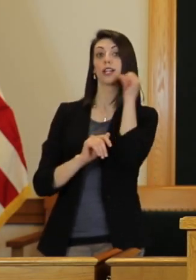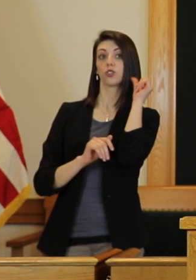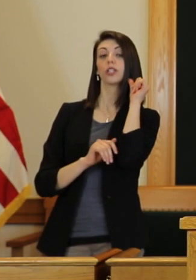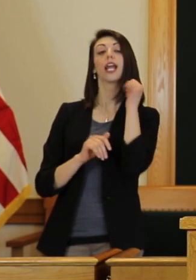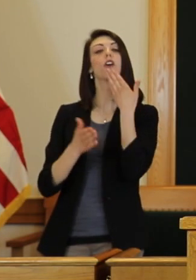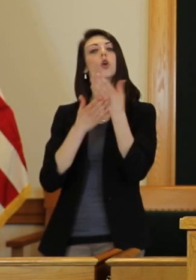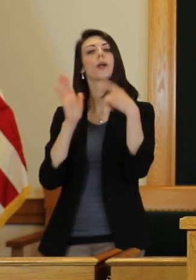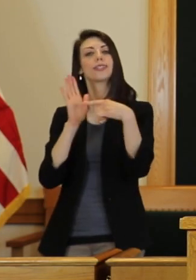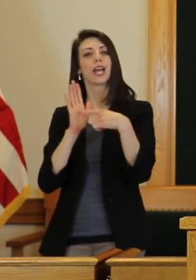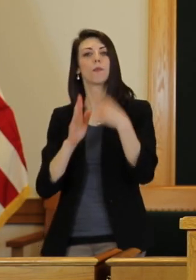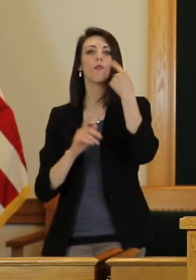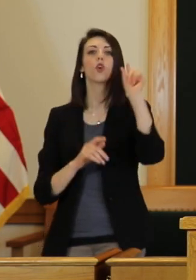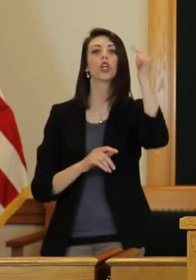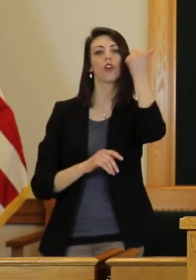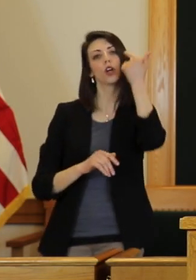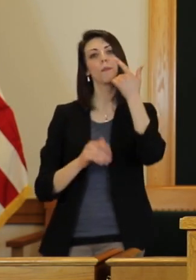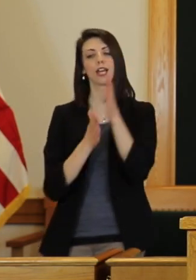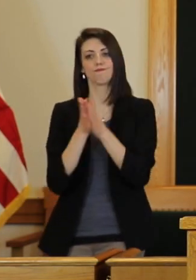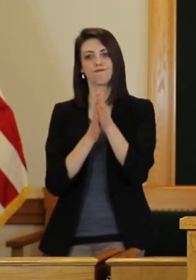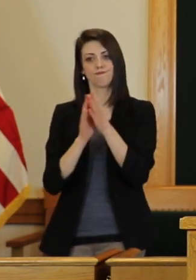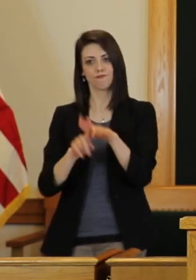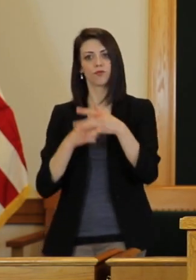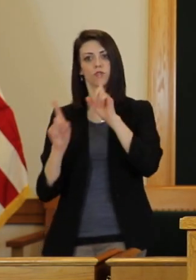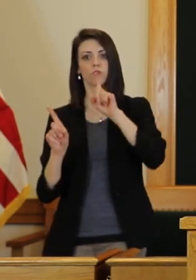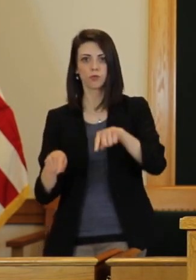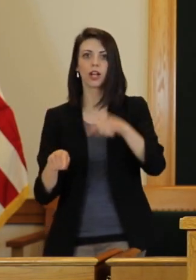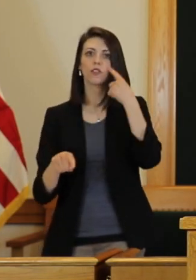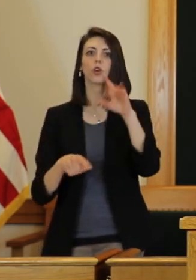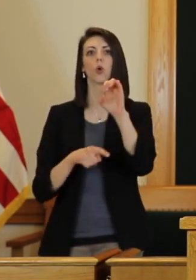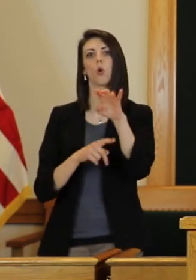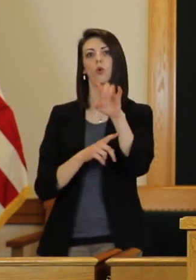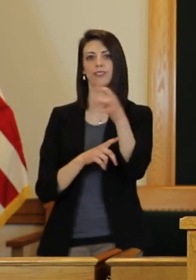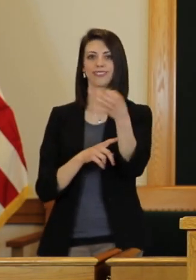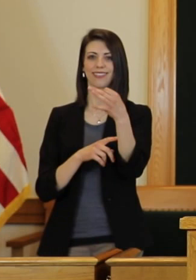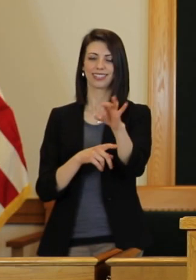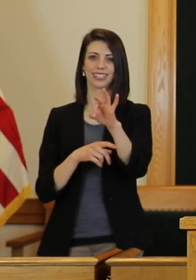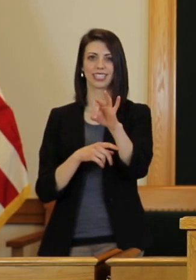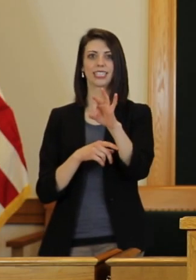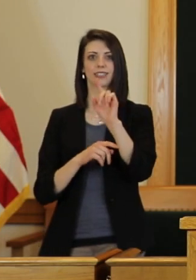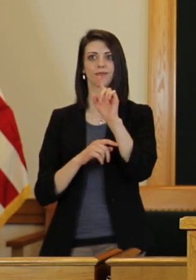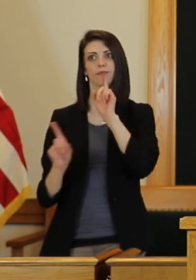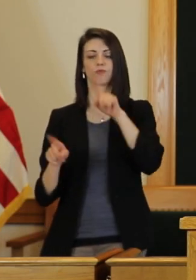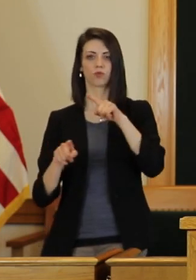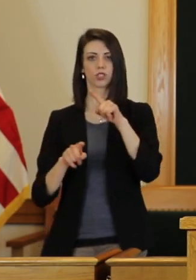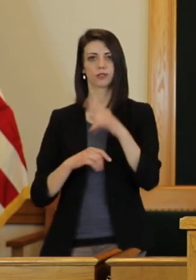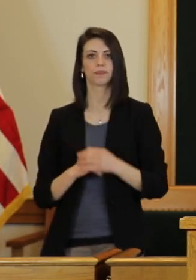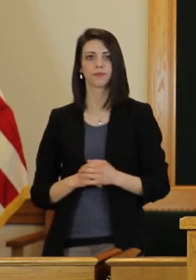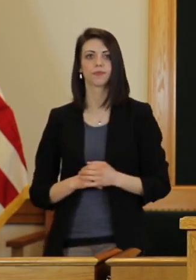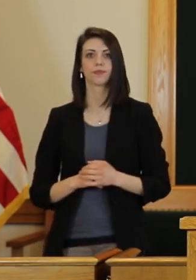of local government initiative responding to the COVID-19 crisis. The program is linked to the County Health